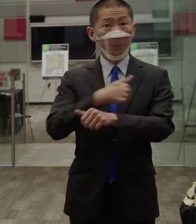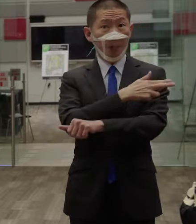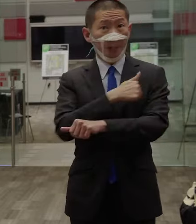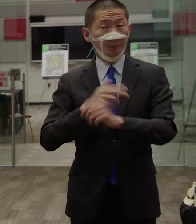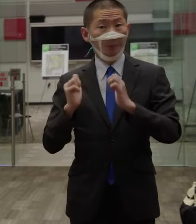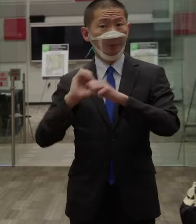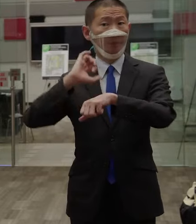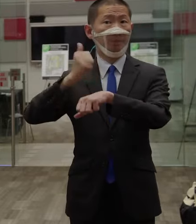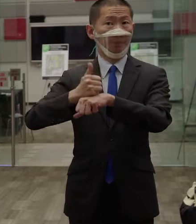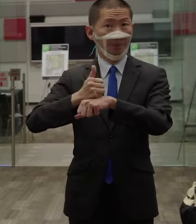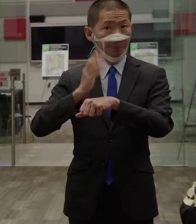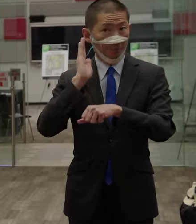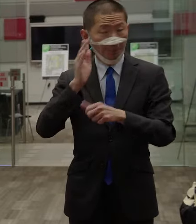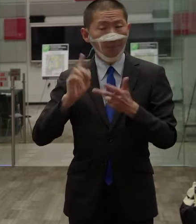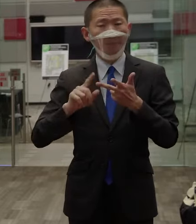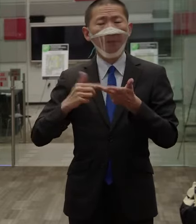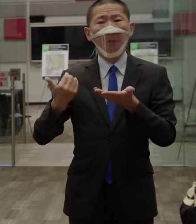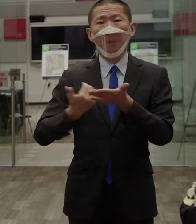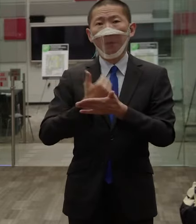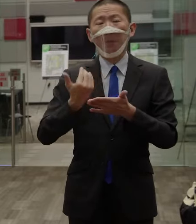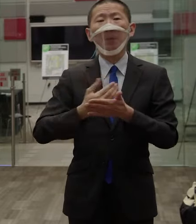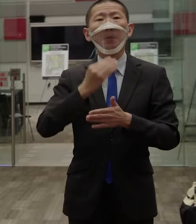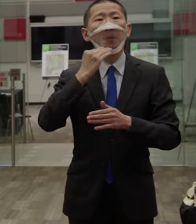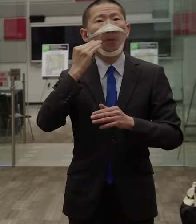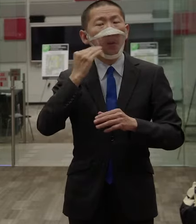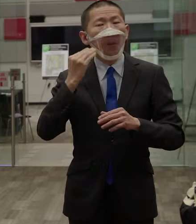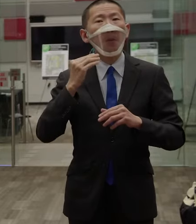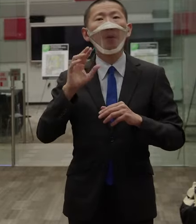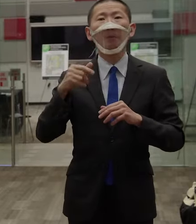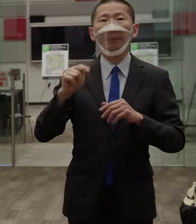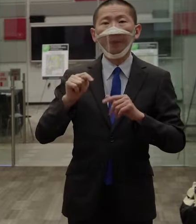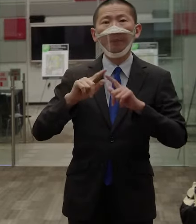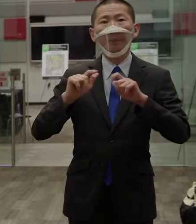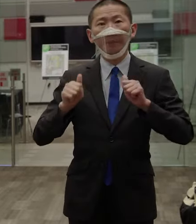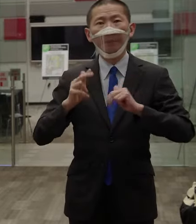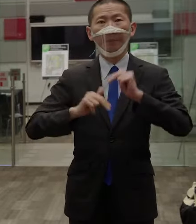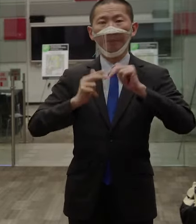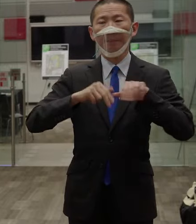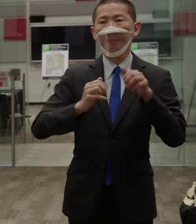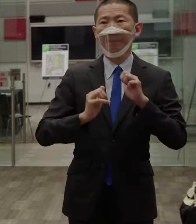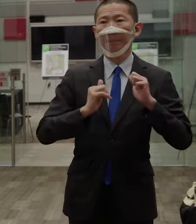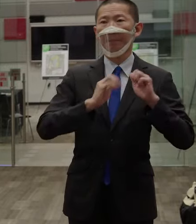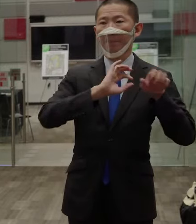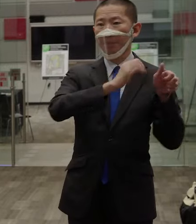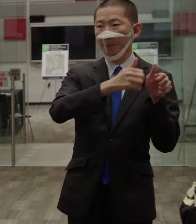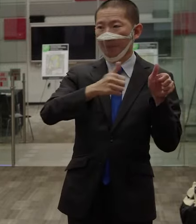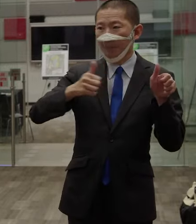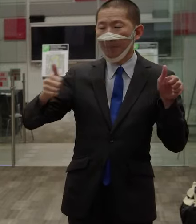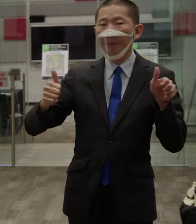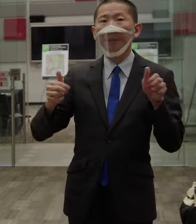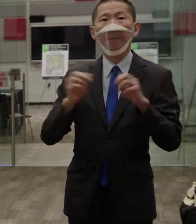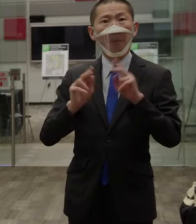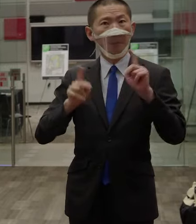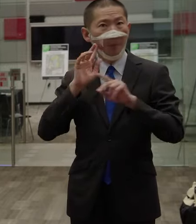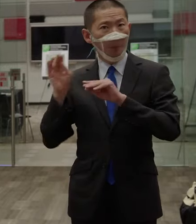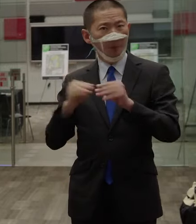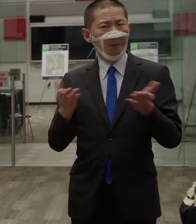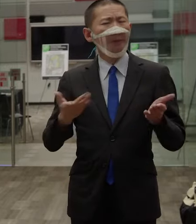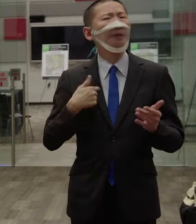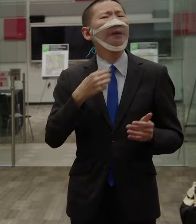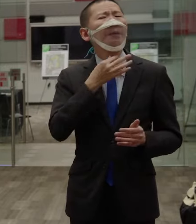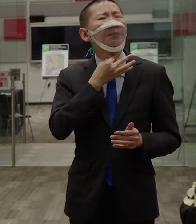the fact that there's new housing that's being built and therefore more residents that will continue going here. I'm